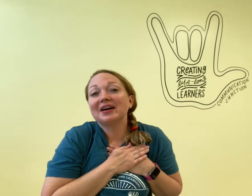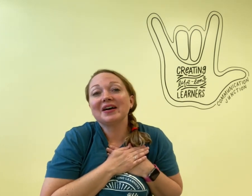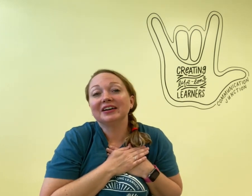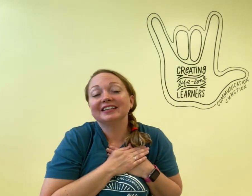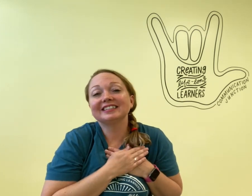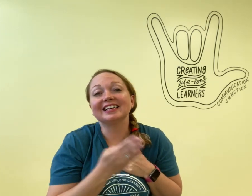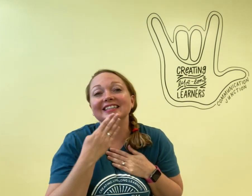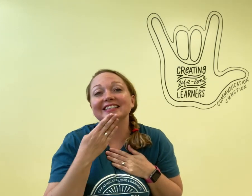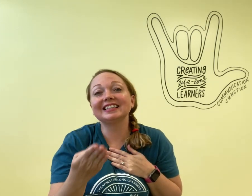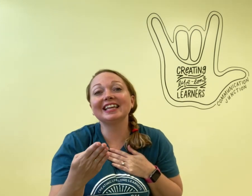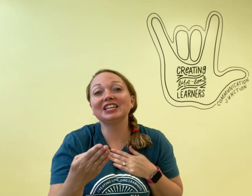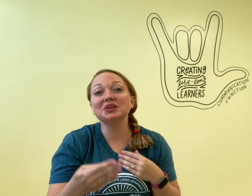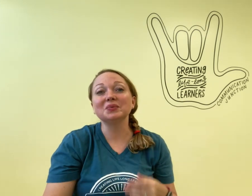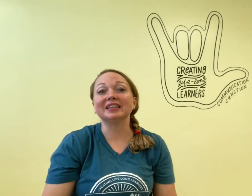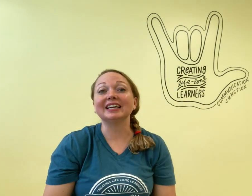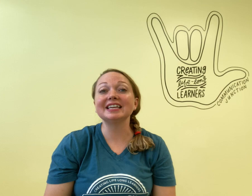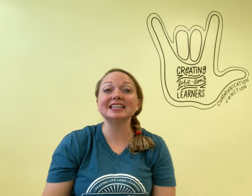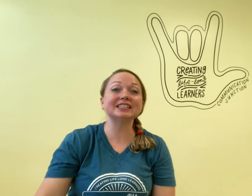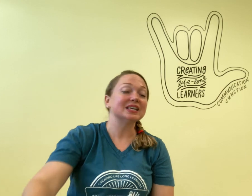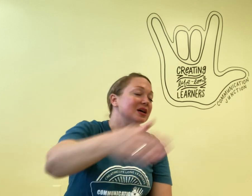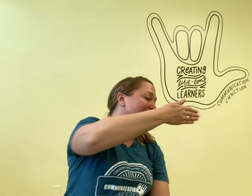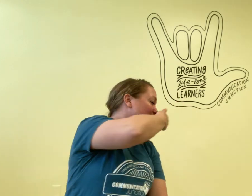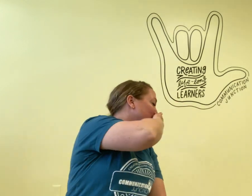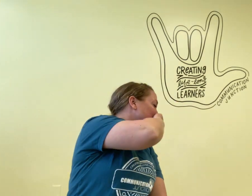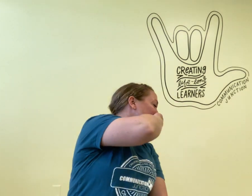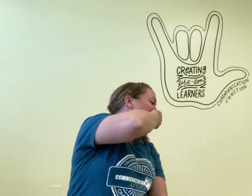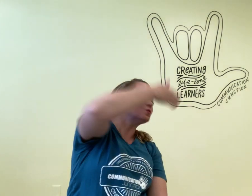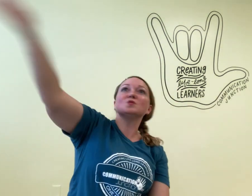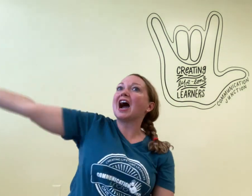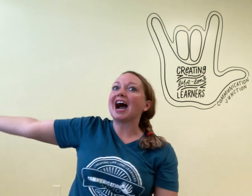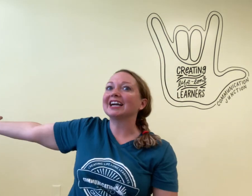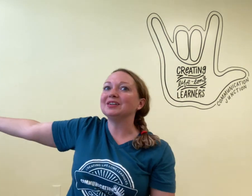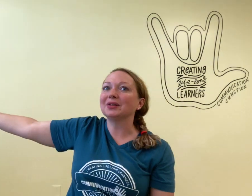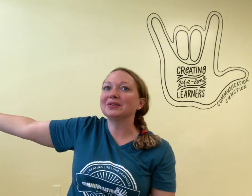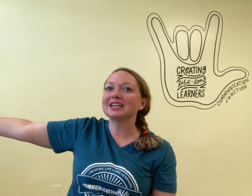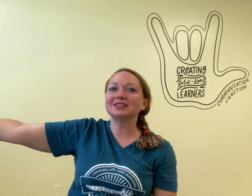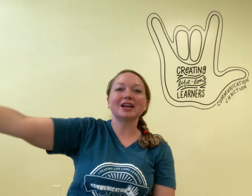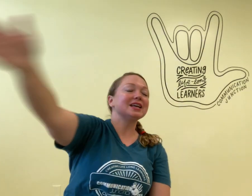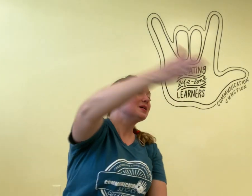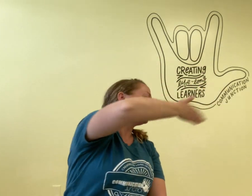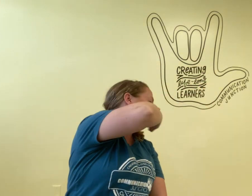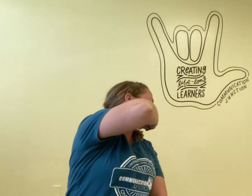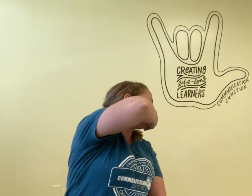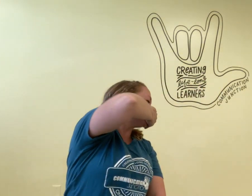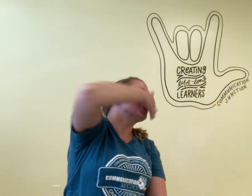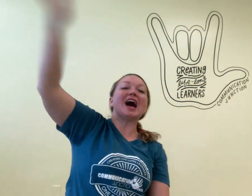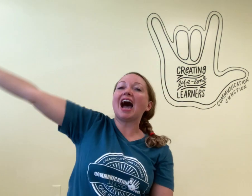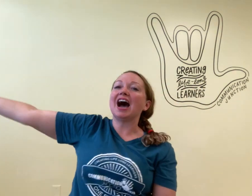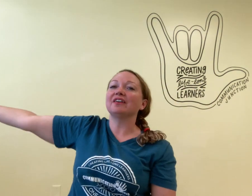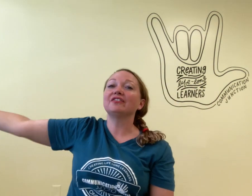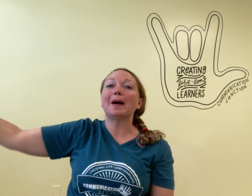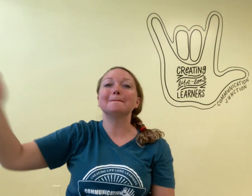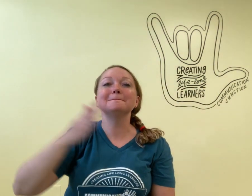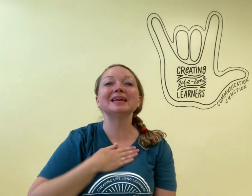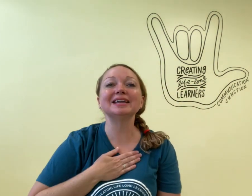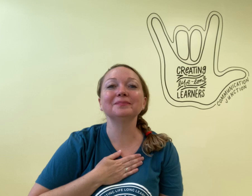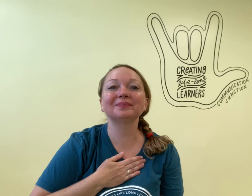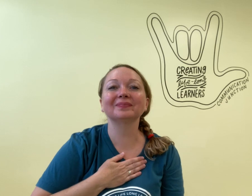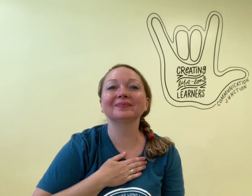heart says thank you with a kiss. Mwah. Can you blow a kiss? Ready? Mwah. From me